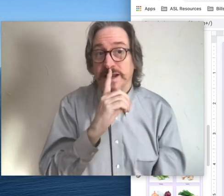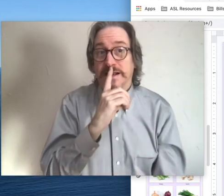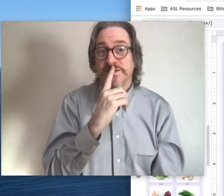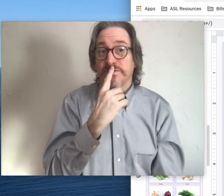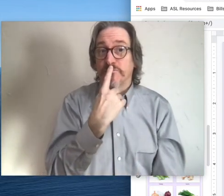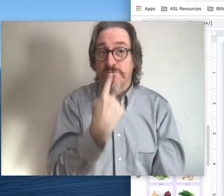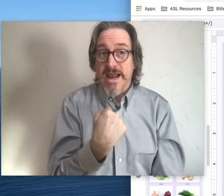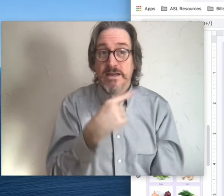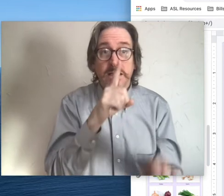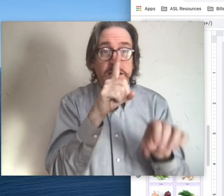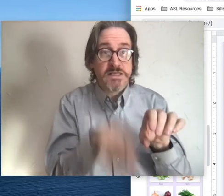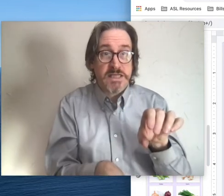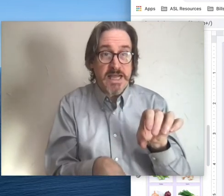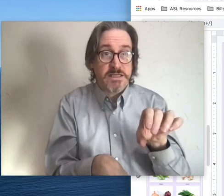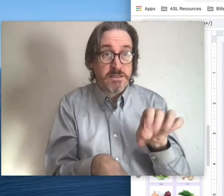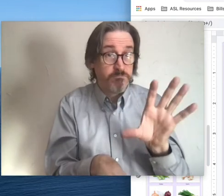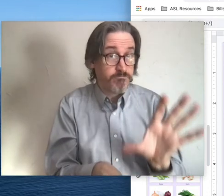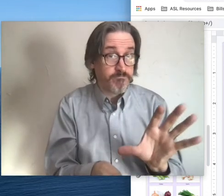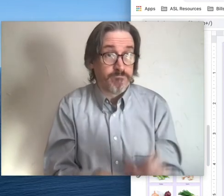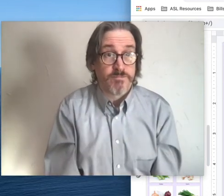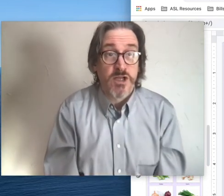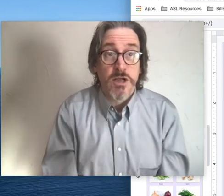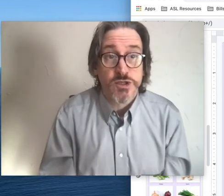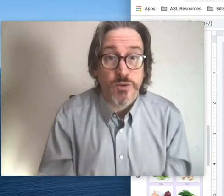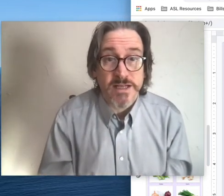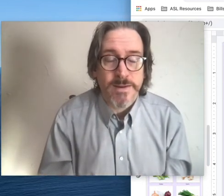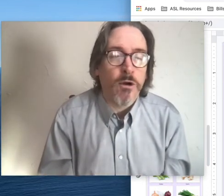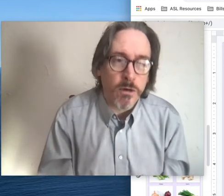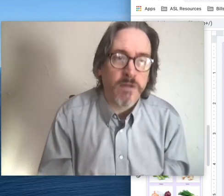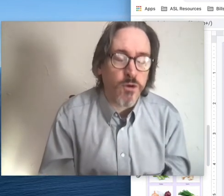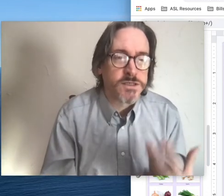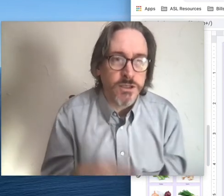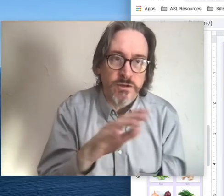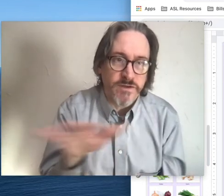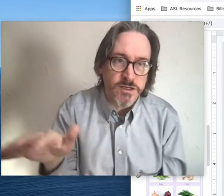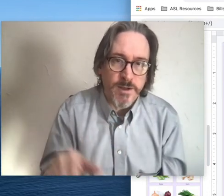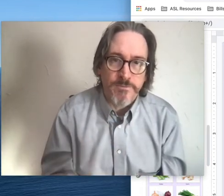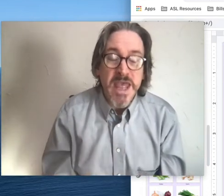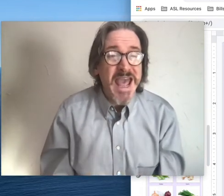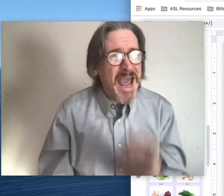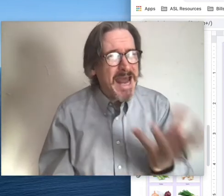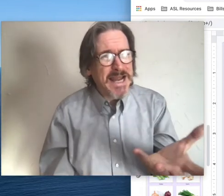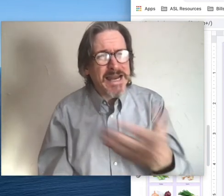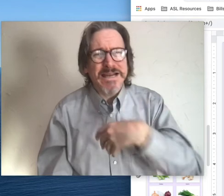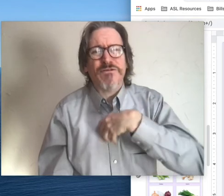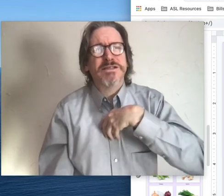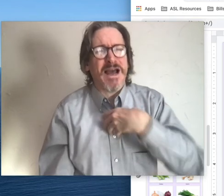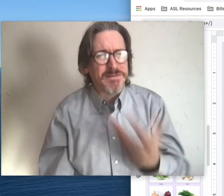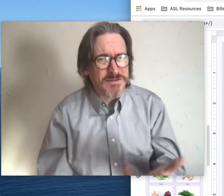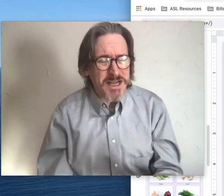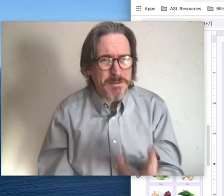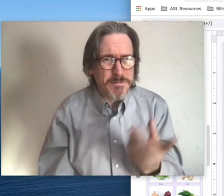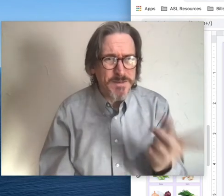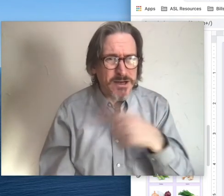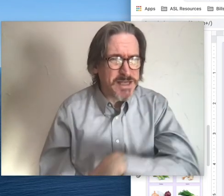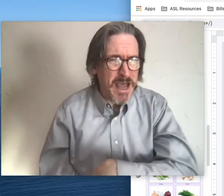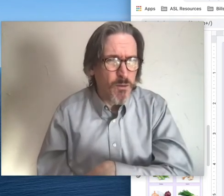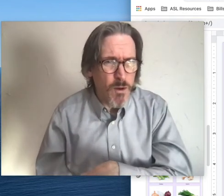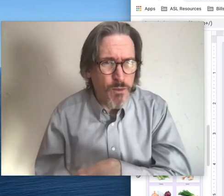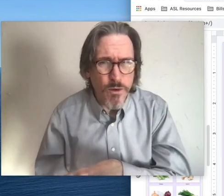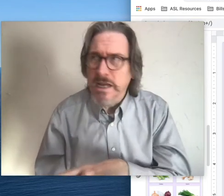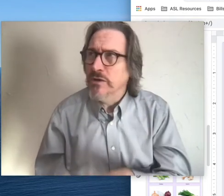basically the same. And it comes from red slice. So that's, you know, or of course you can fingerspell. And any different types of